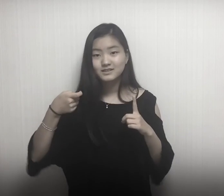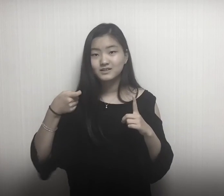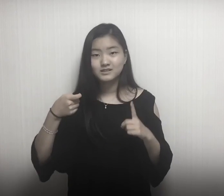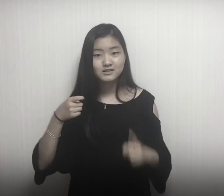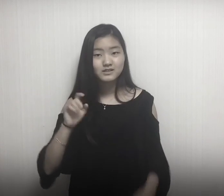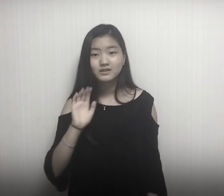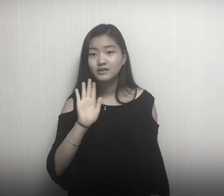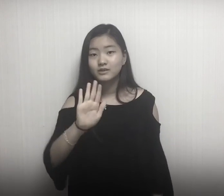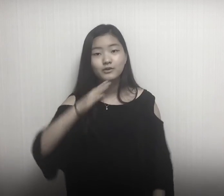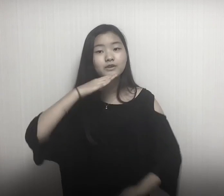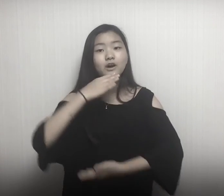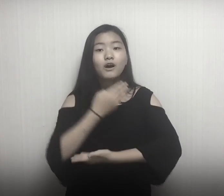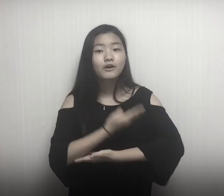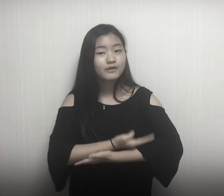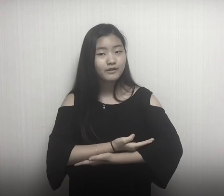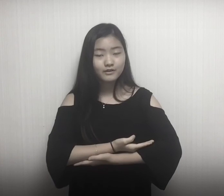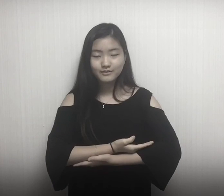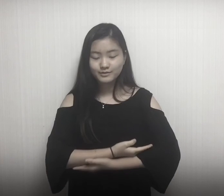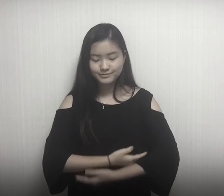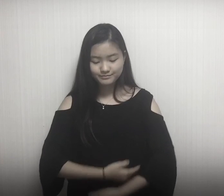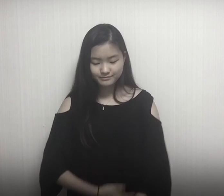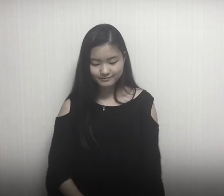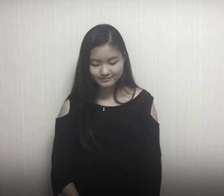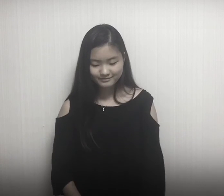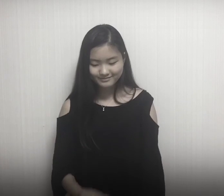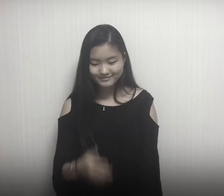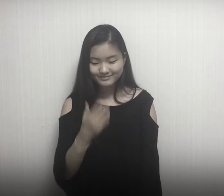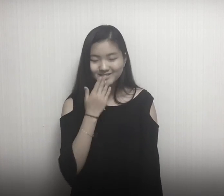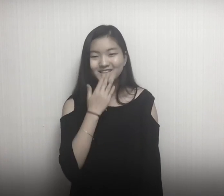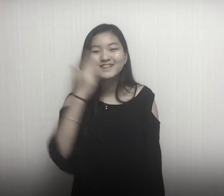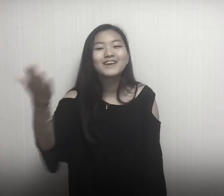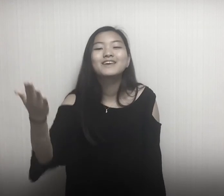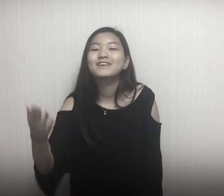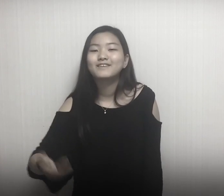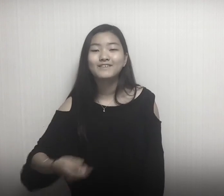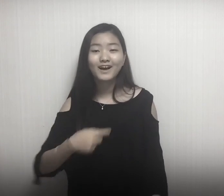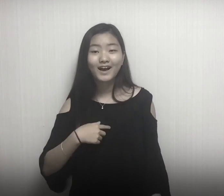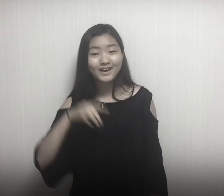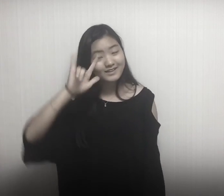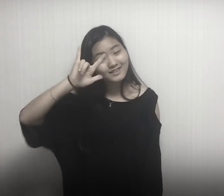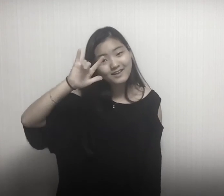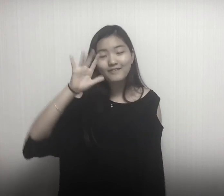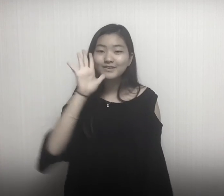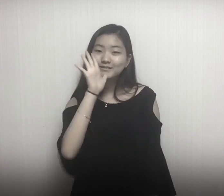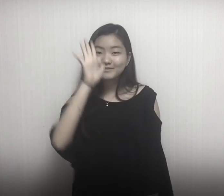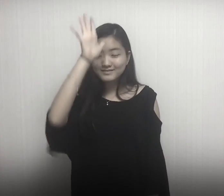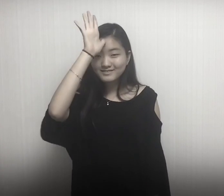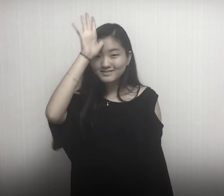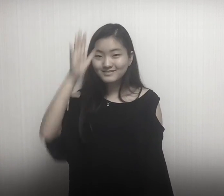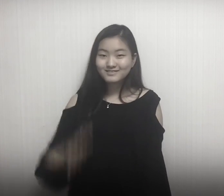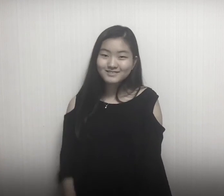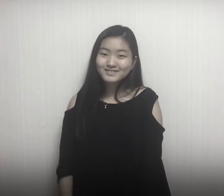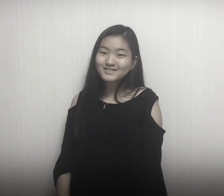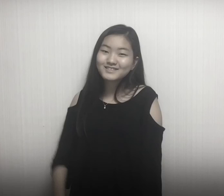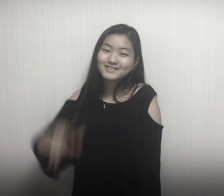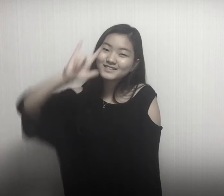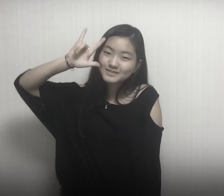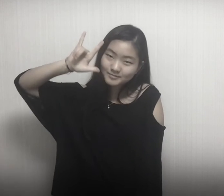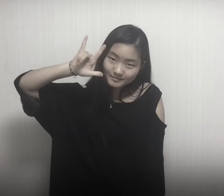Sincerely your daughter To get was it's can't I can't I